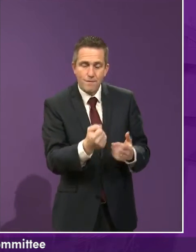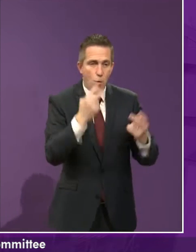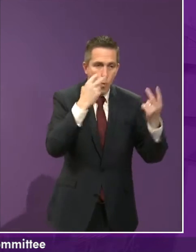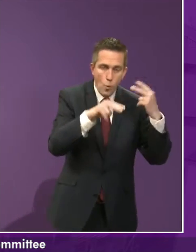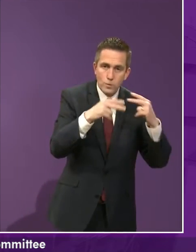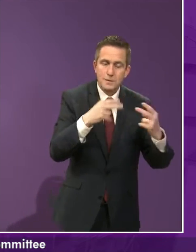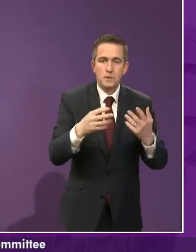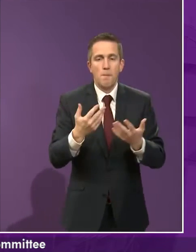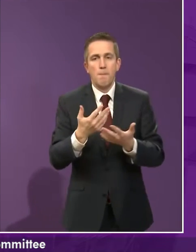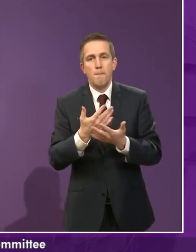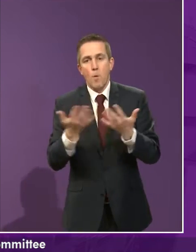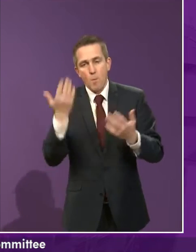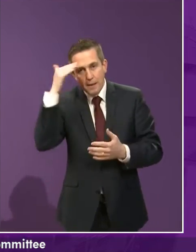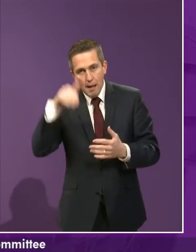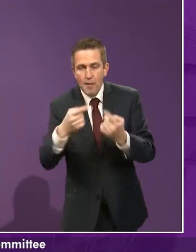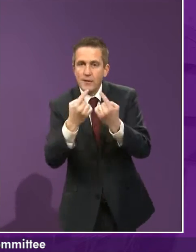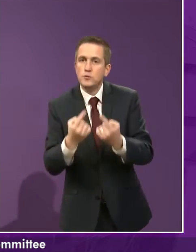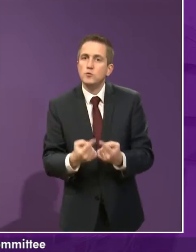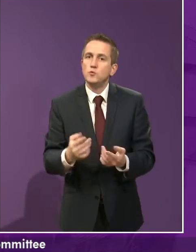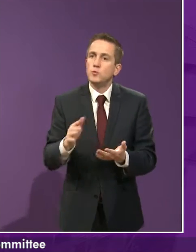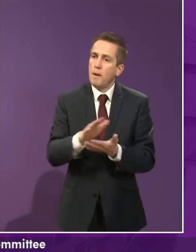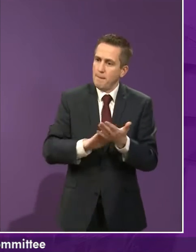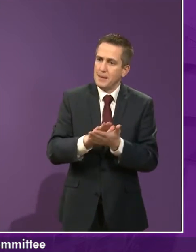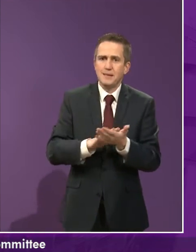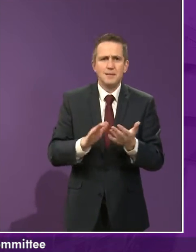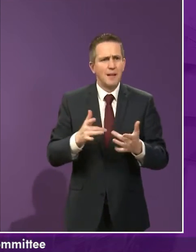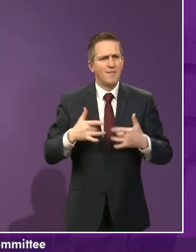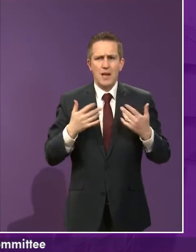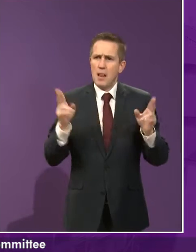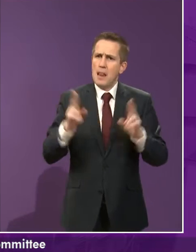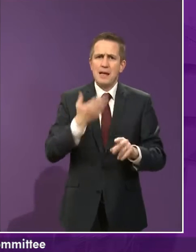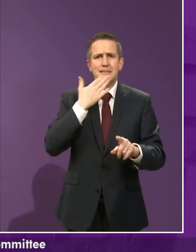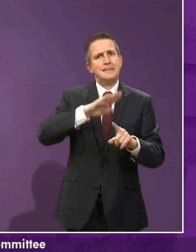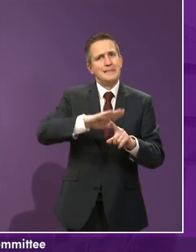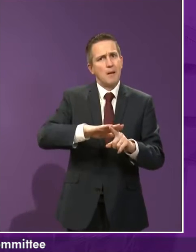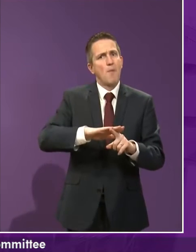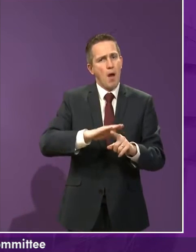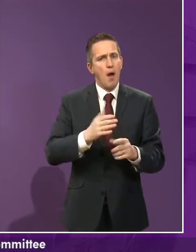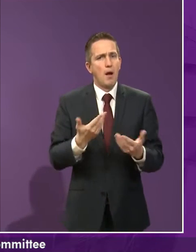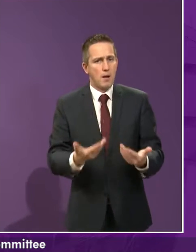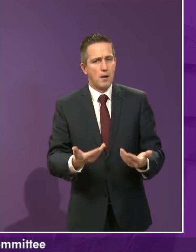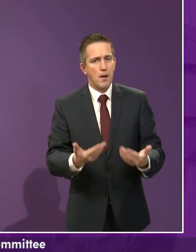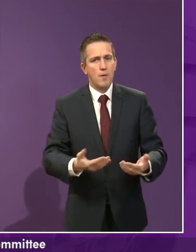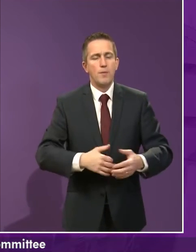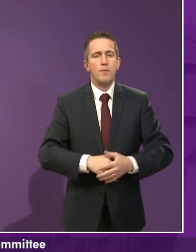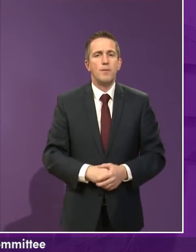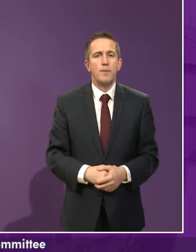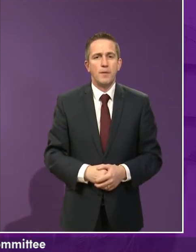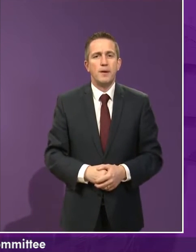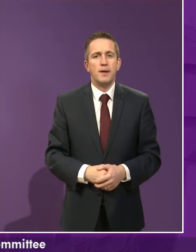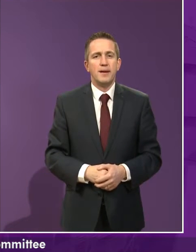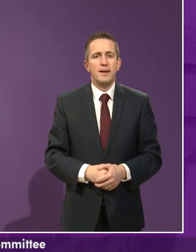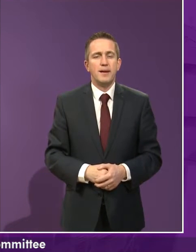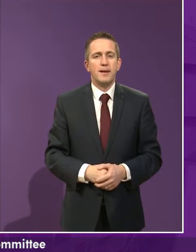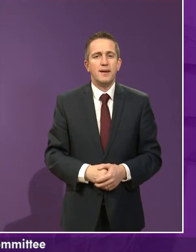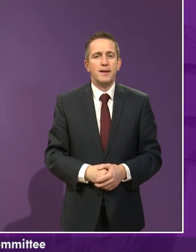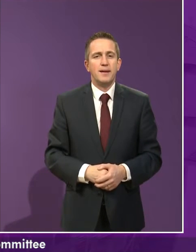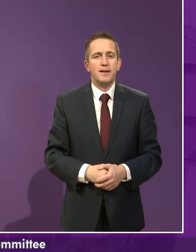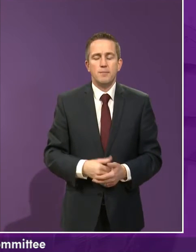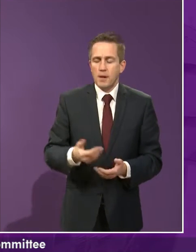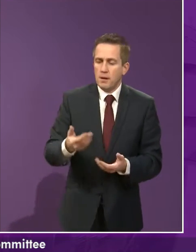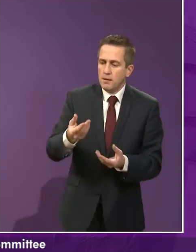suggests that there is less stigma associated with mental health disclosure. However, what we are finding is some of